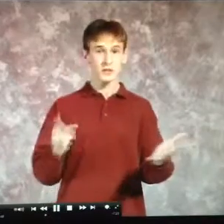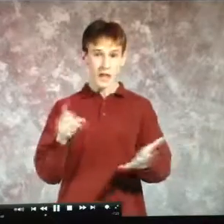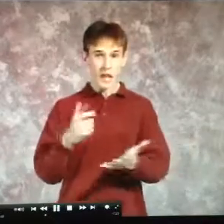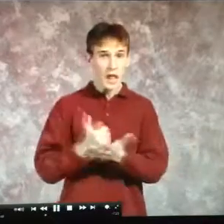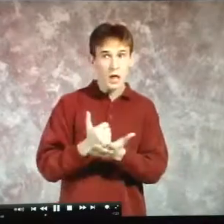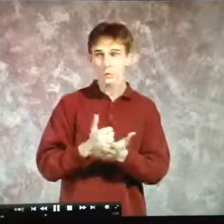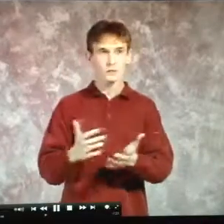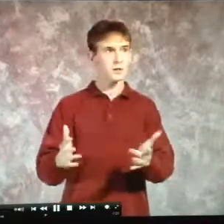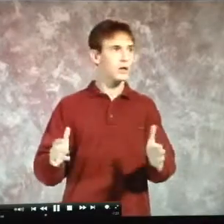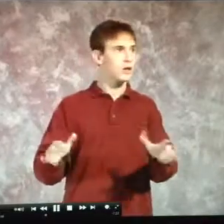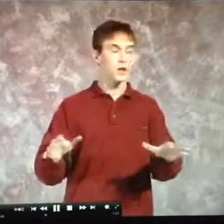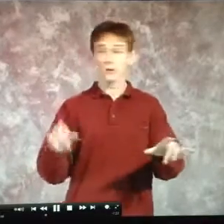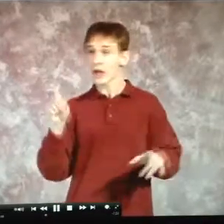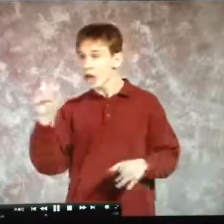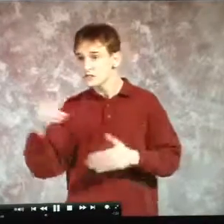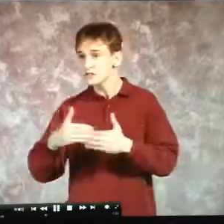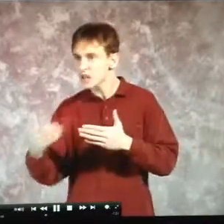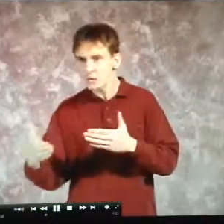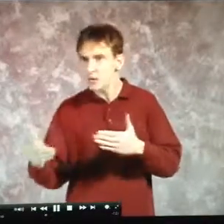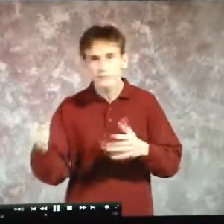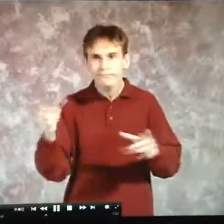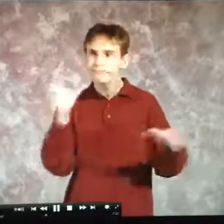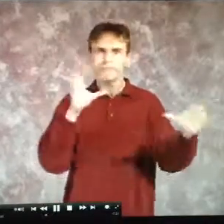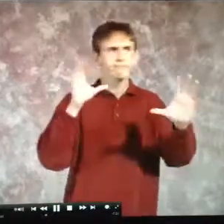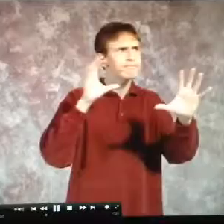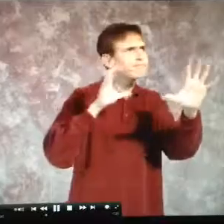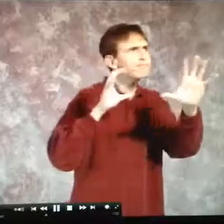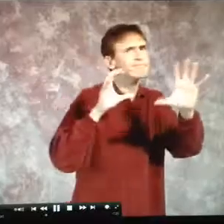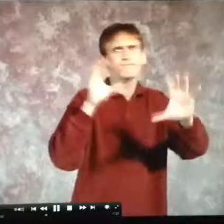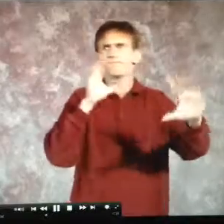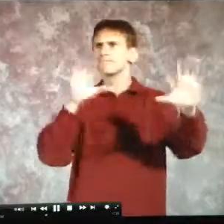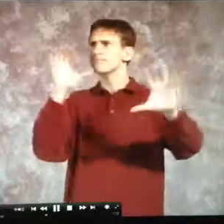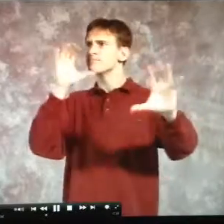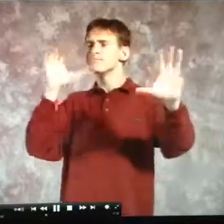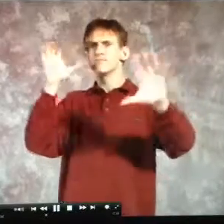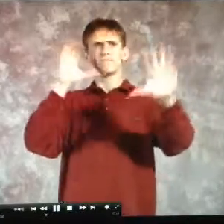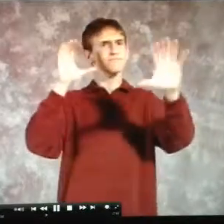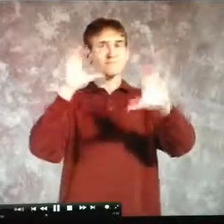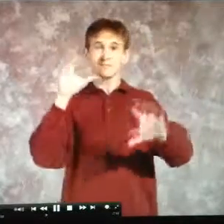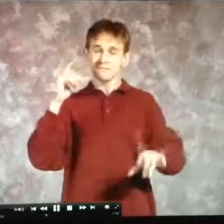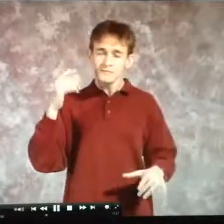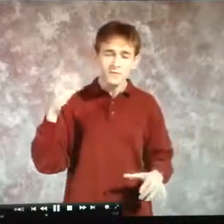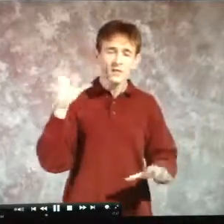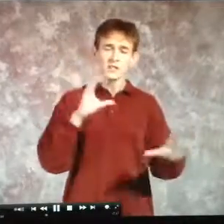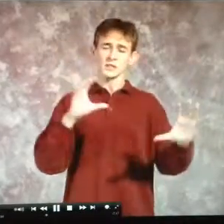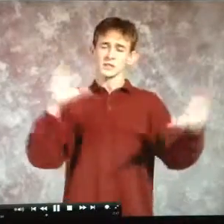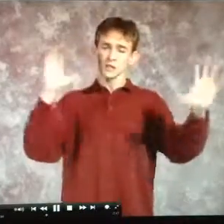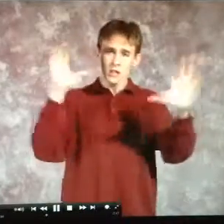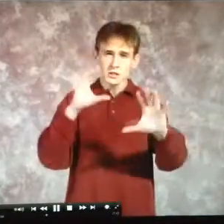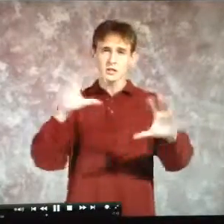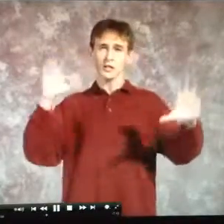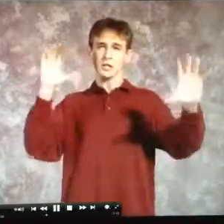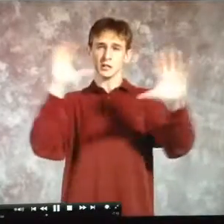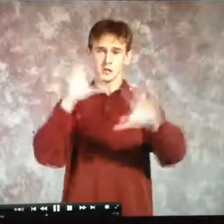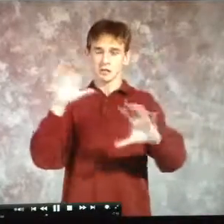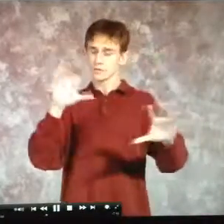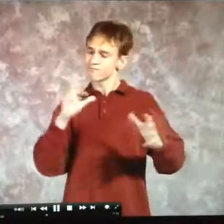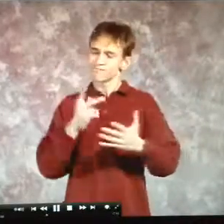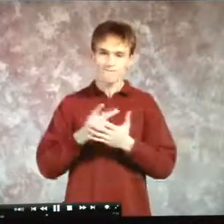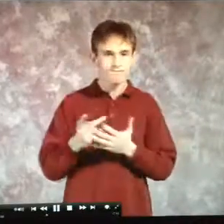police. And we were asking the neighbors. Everyone was searching for this kid. And we just